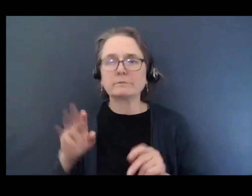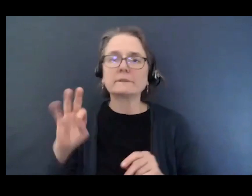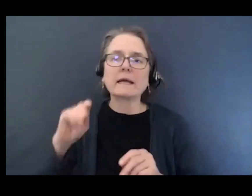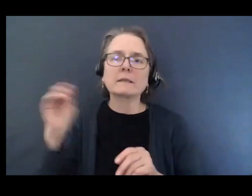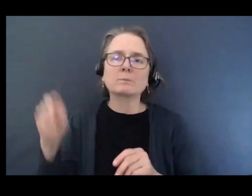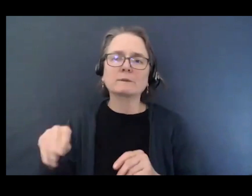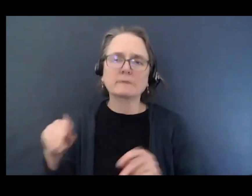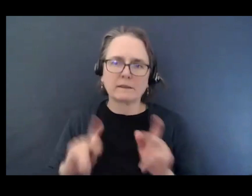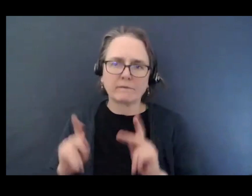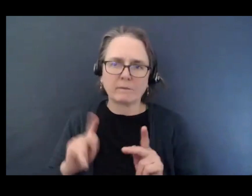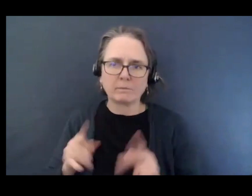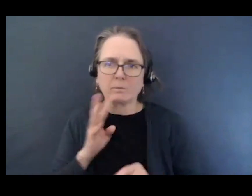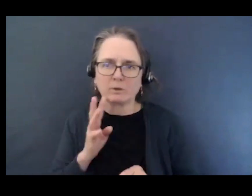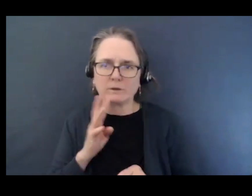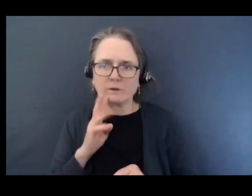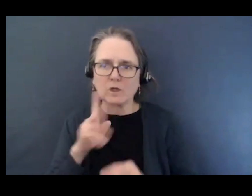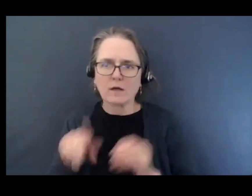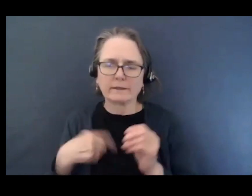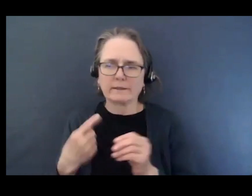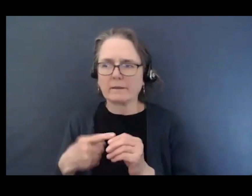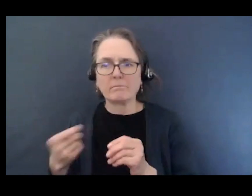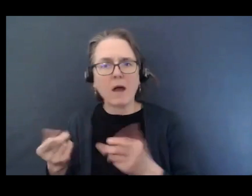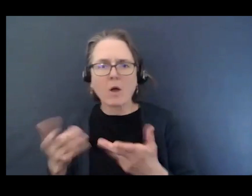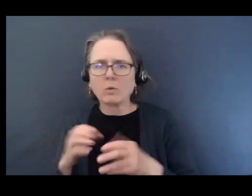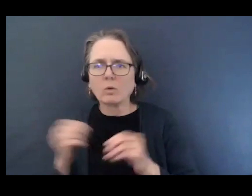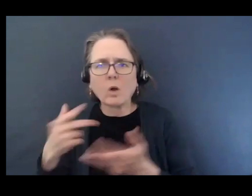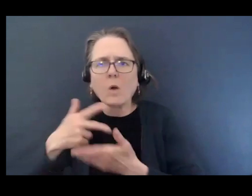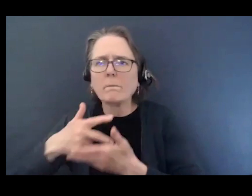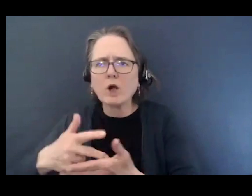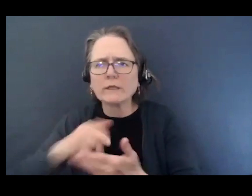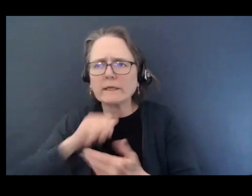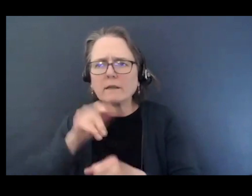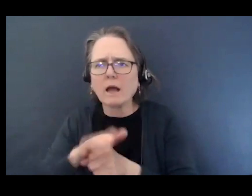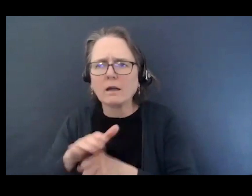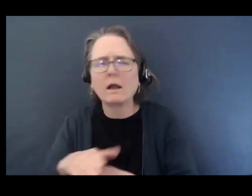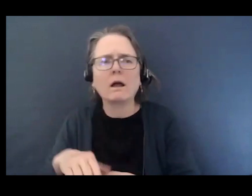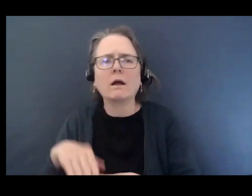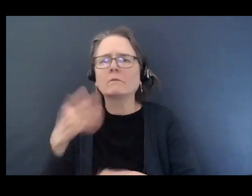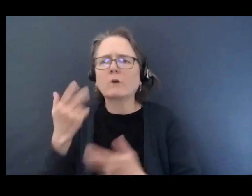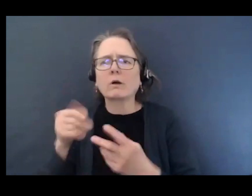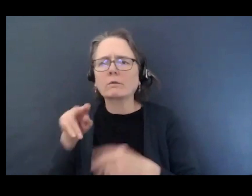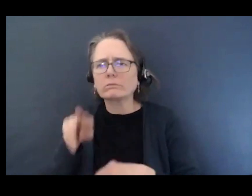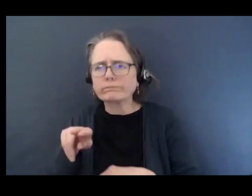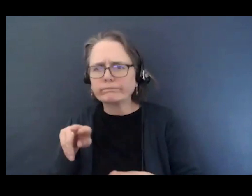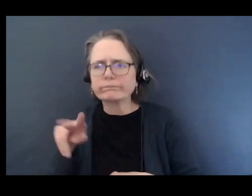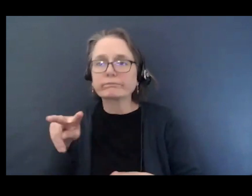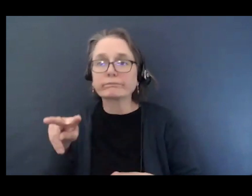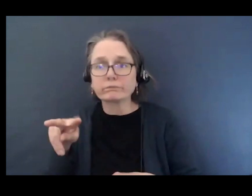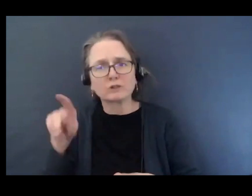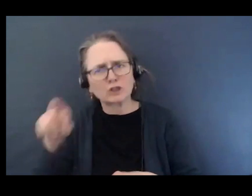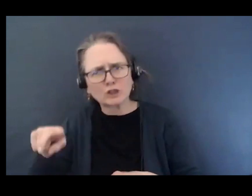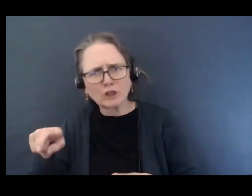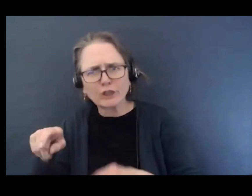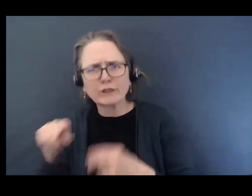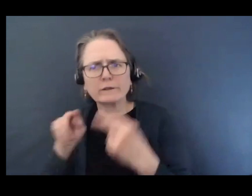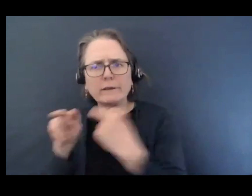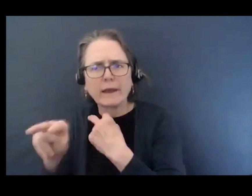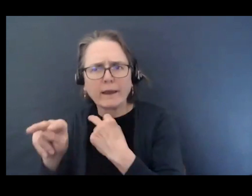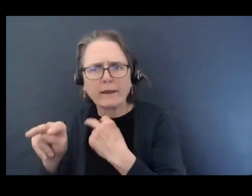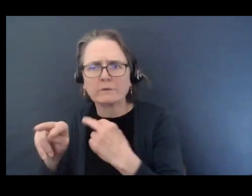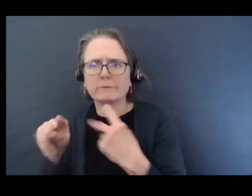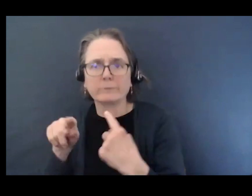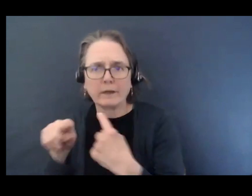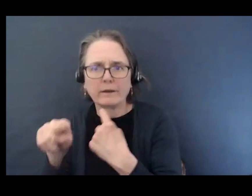lane, but we're talking about a 2% reduction in access generally. Like, so I